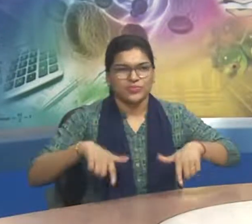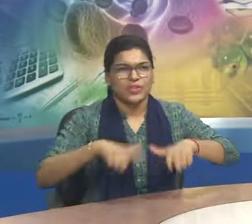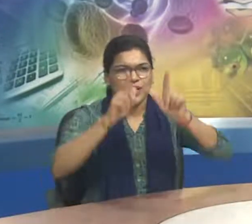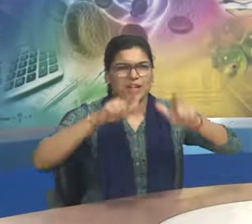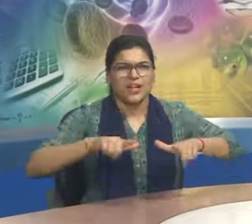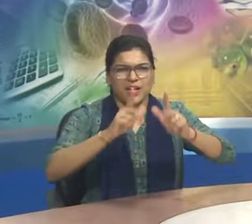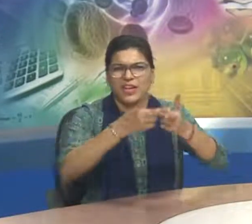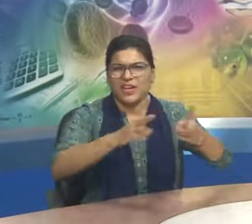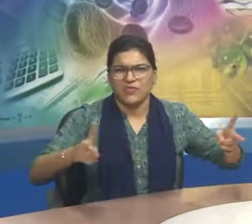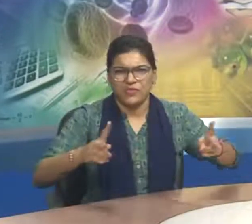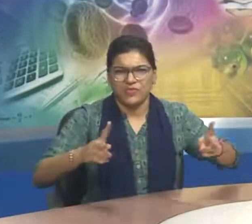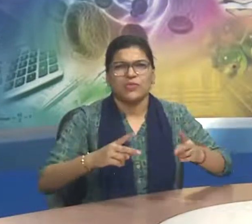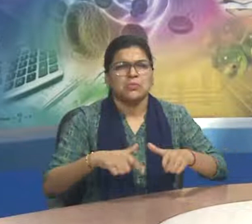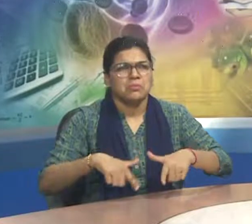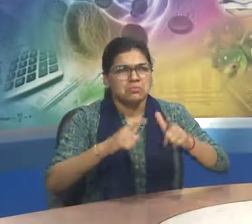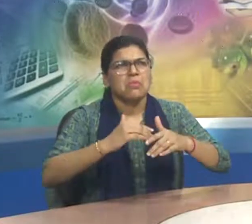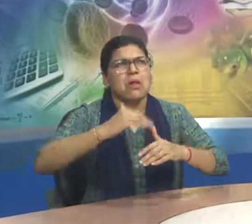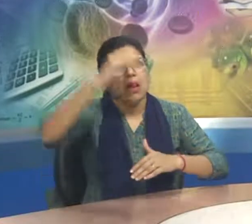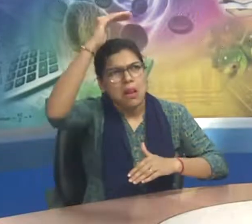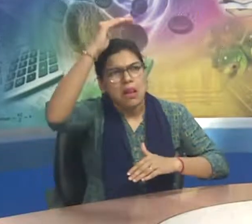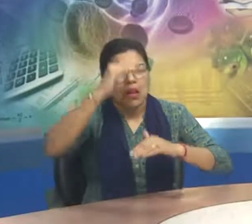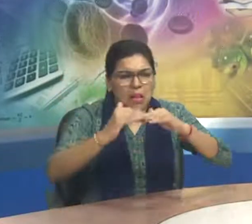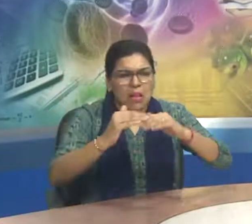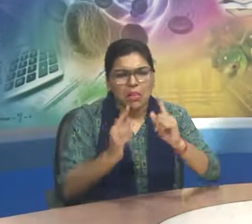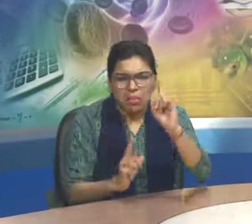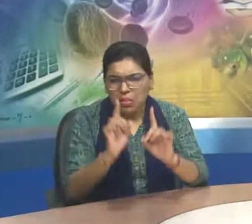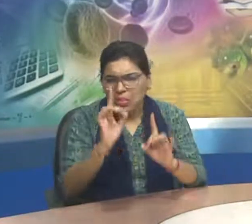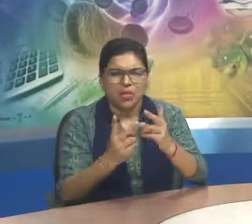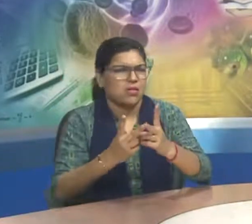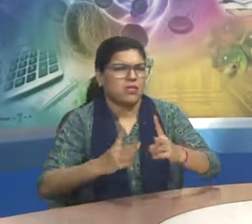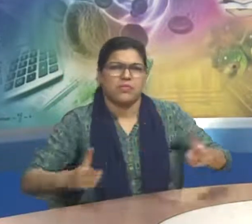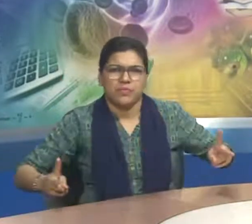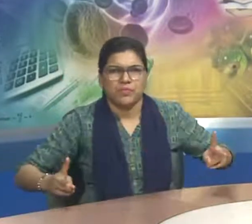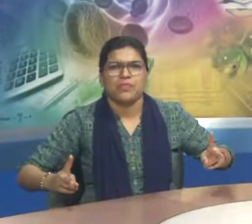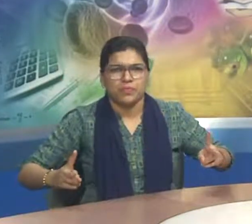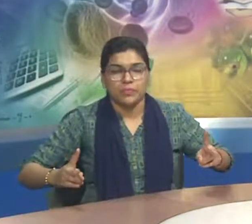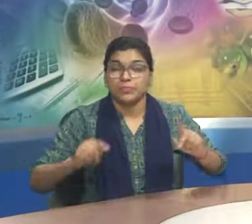biological part of nature, which includes plants,